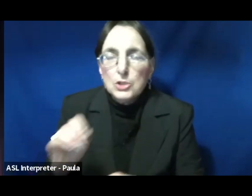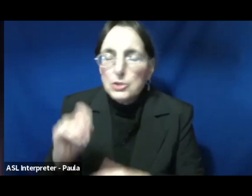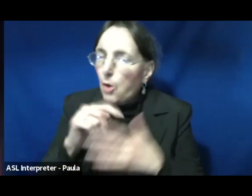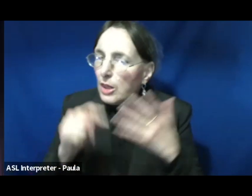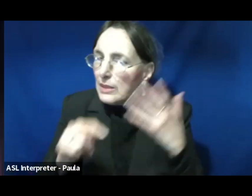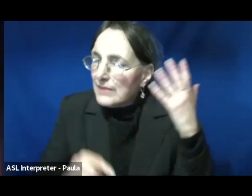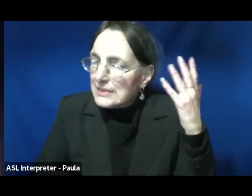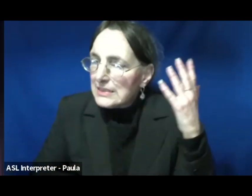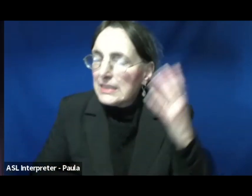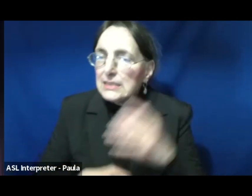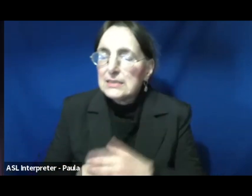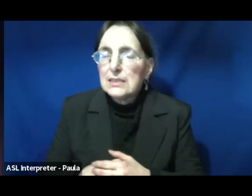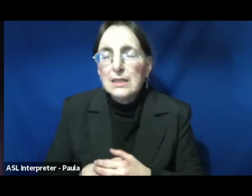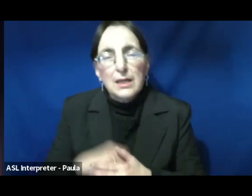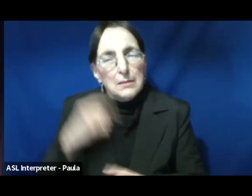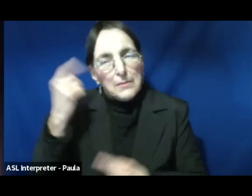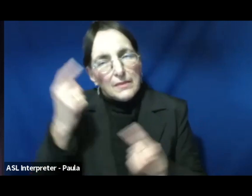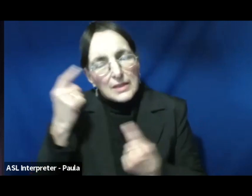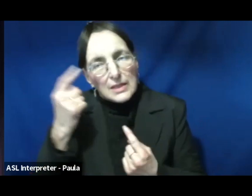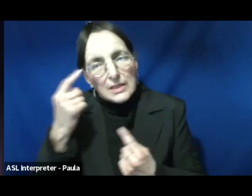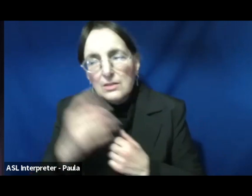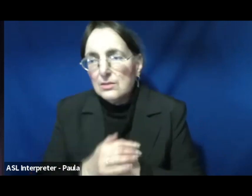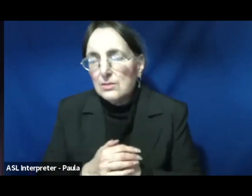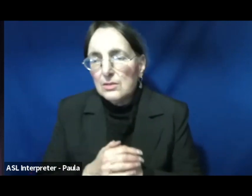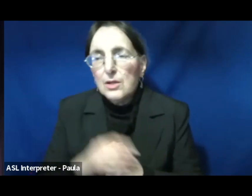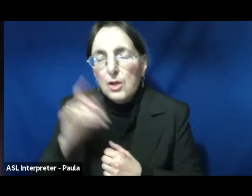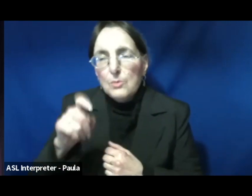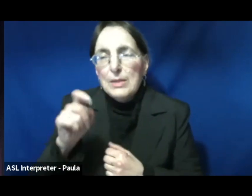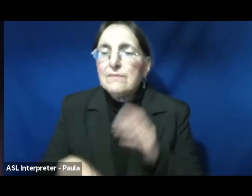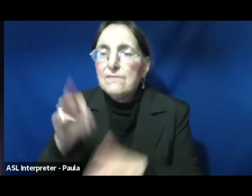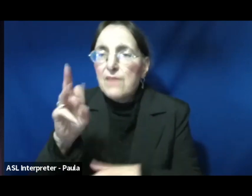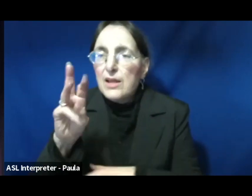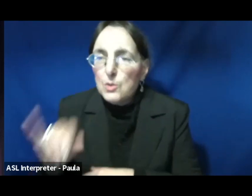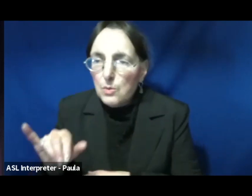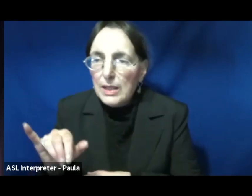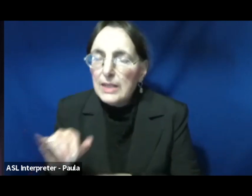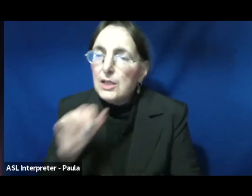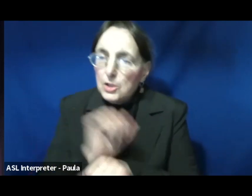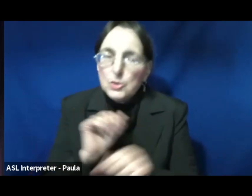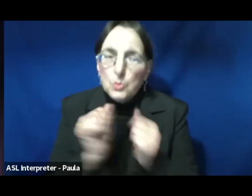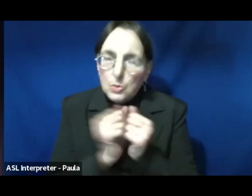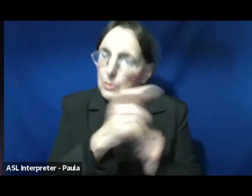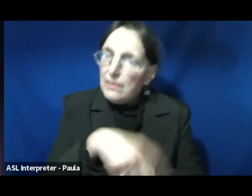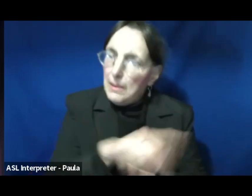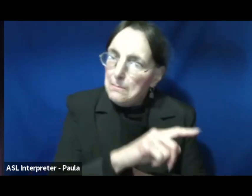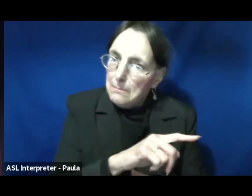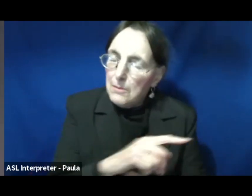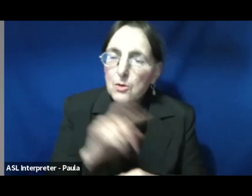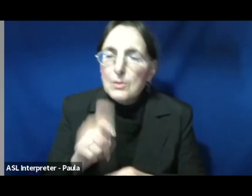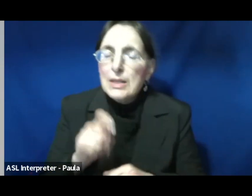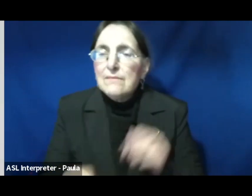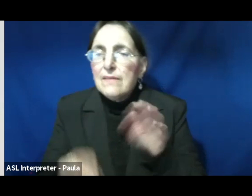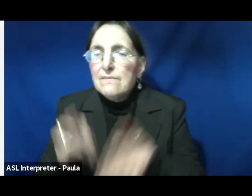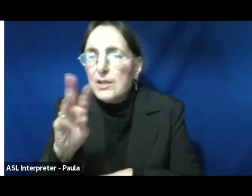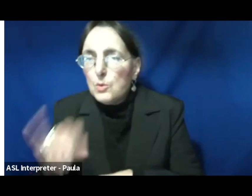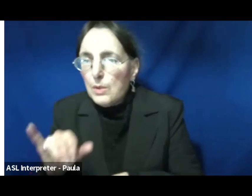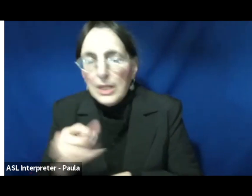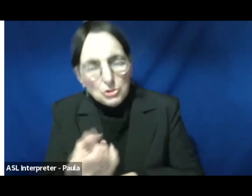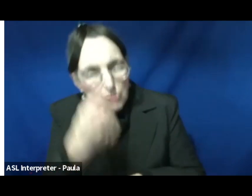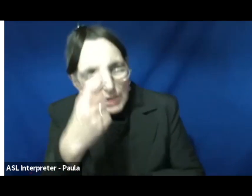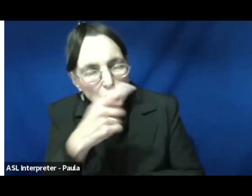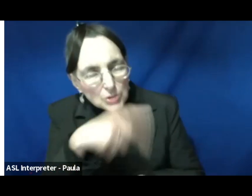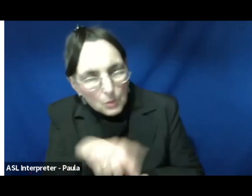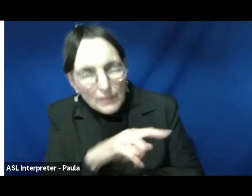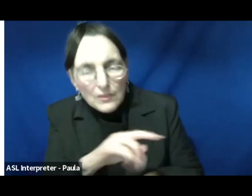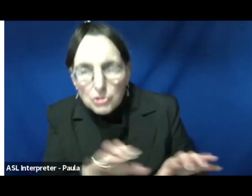things, I'm going to myself, we have to find a way to work with these folks, right? We have to find a way to understand what they're doing